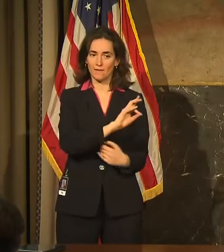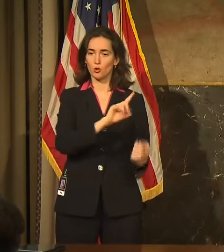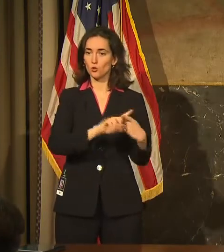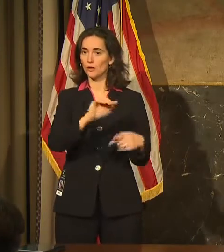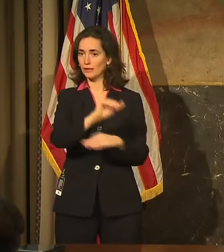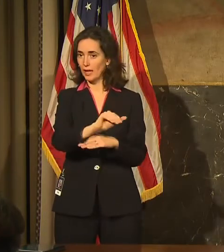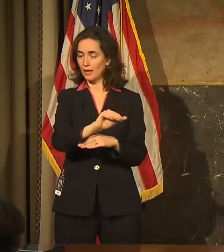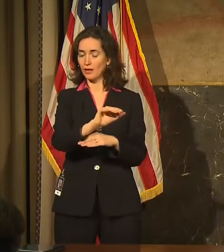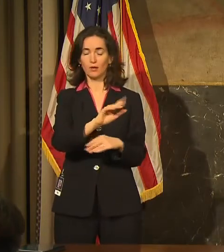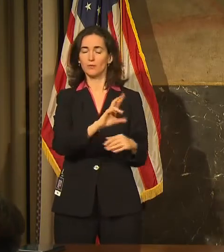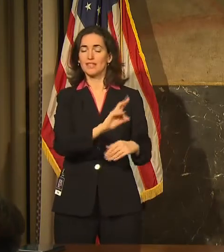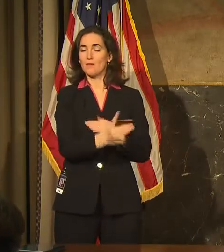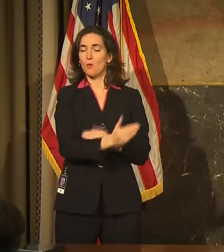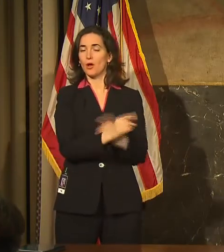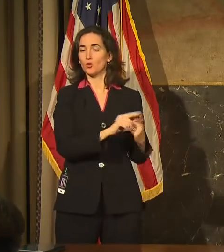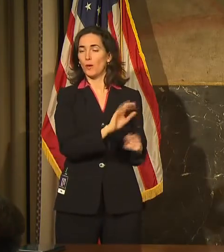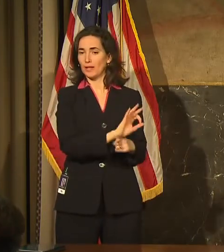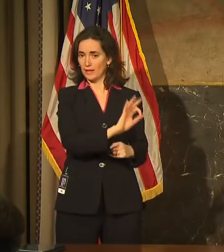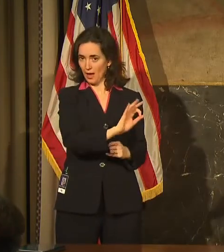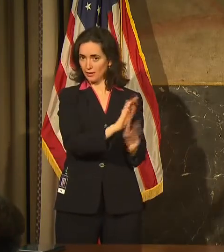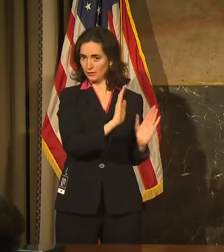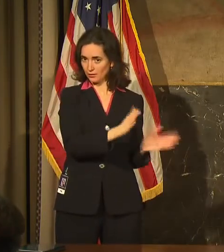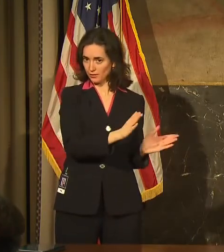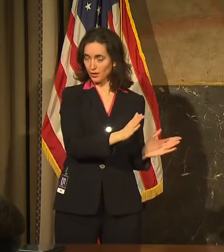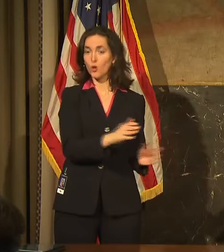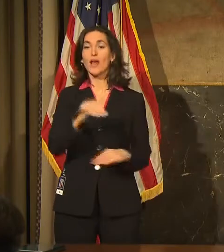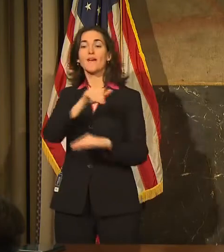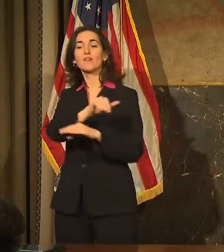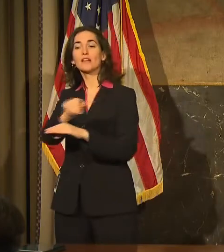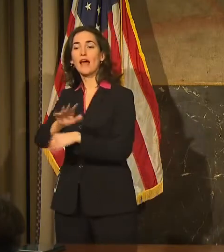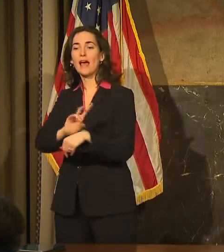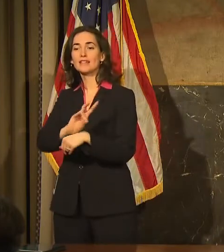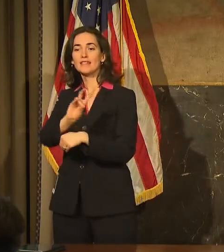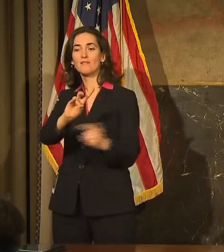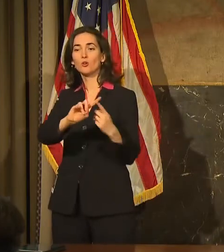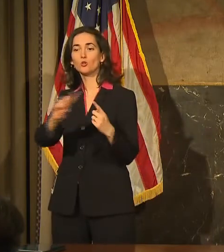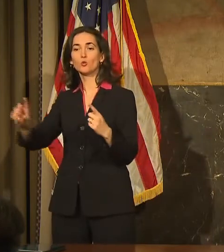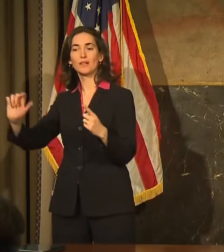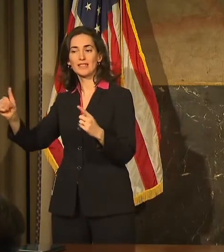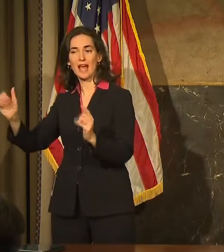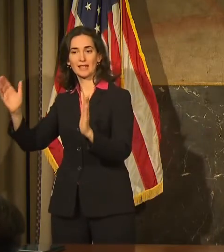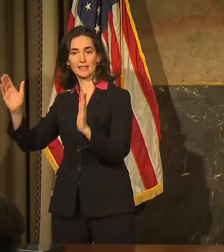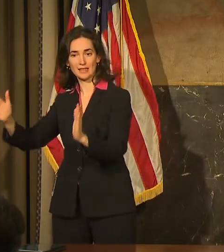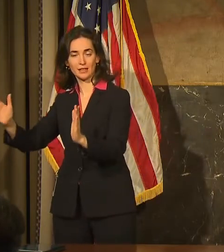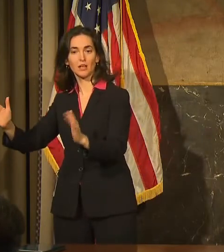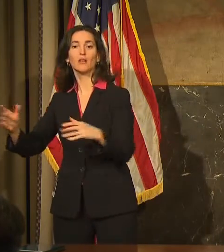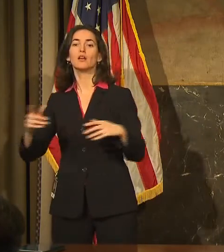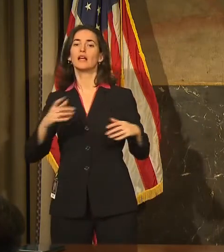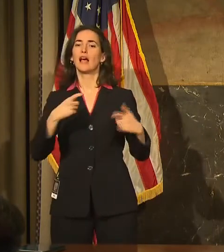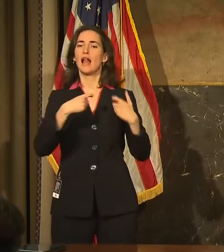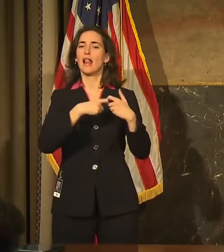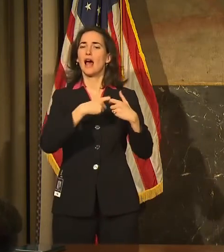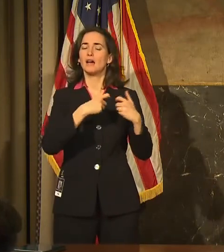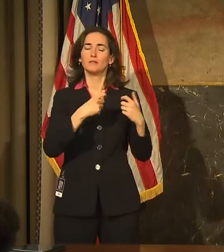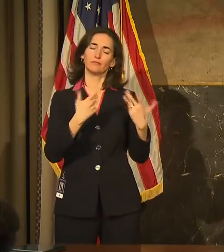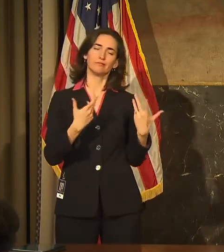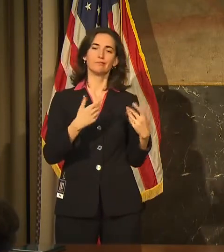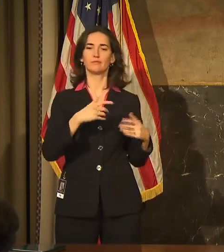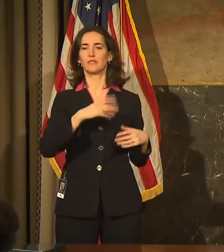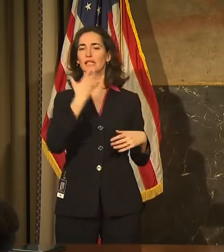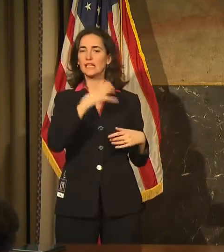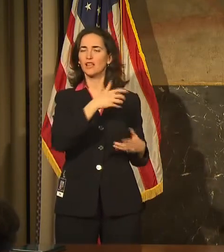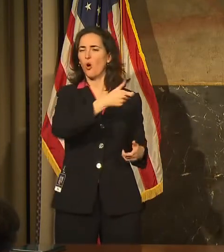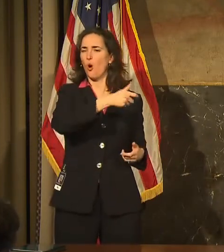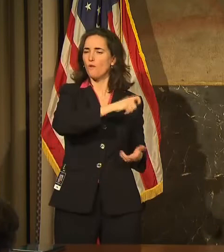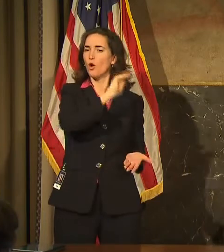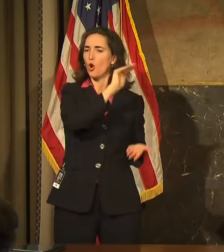night. So if you can, and this does not apply to elderly folks and so forth,